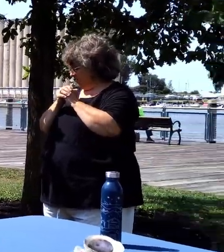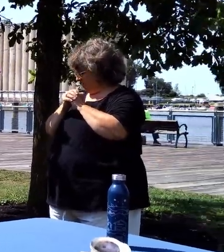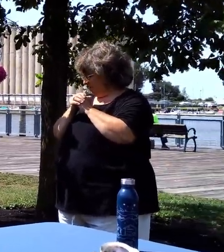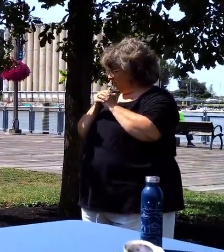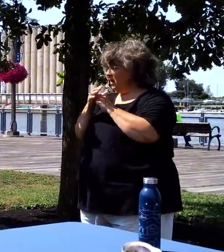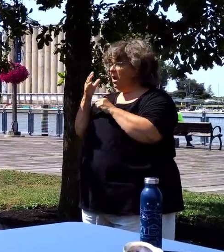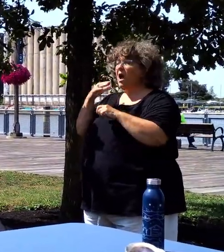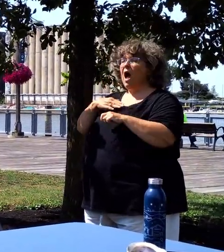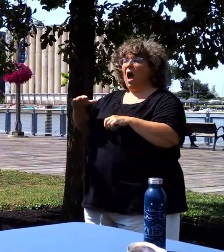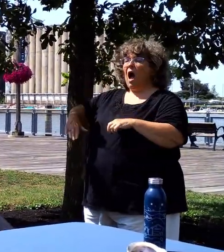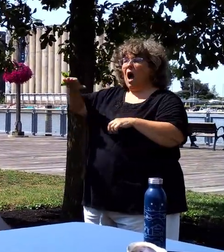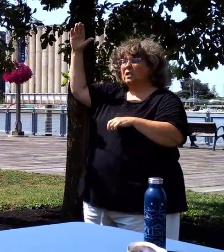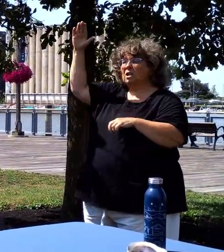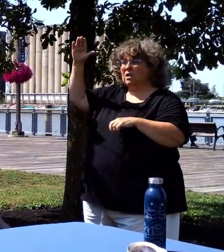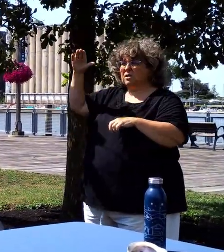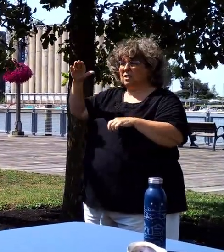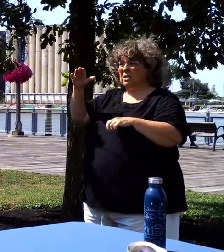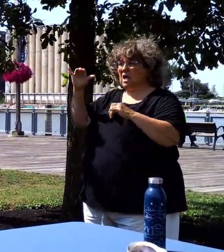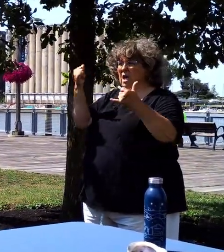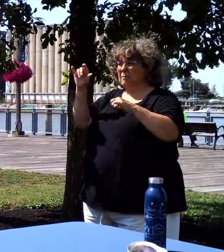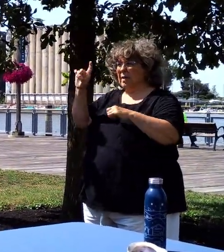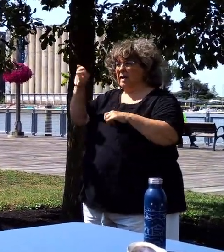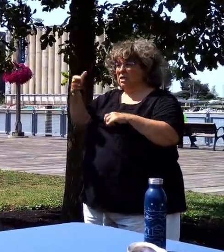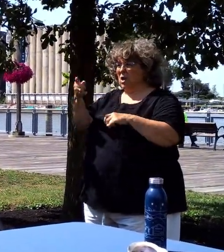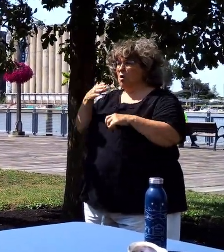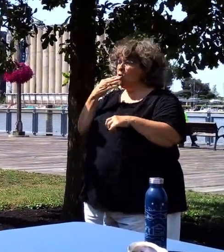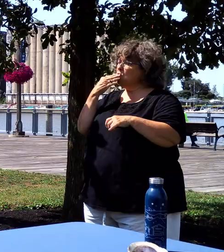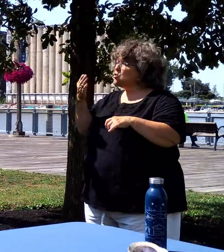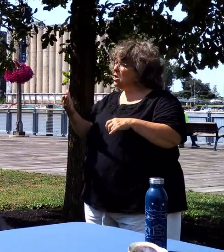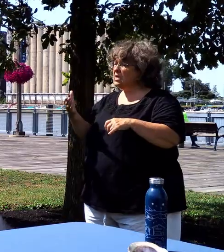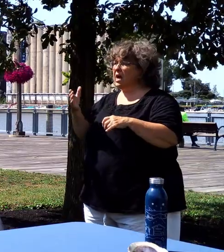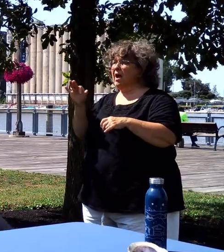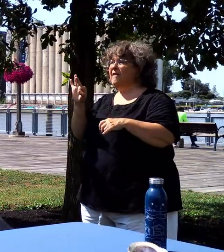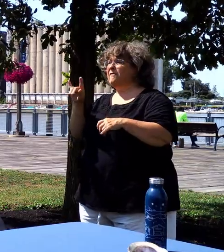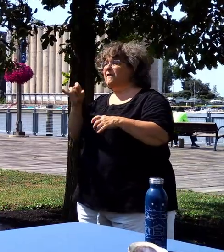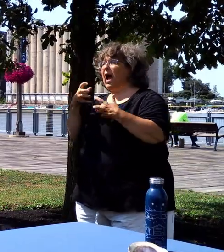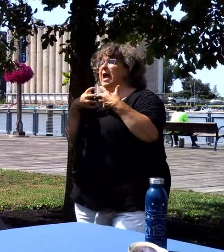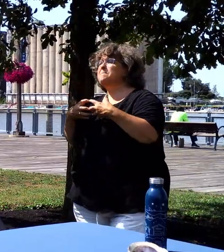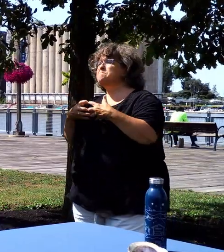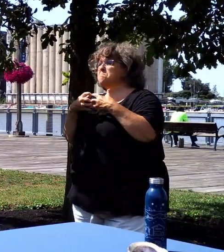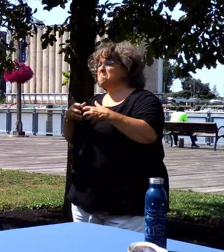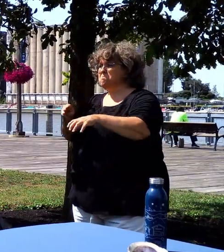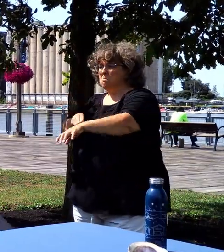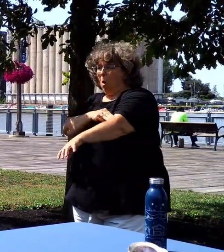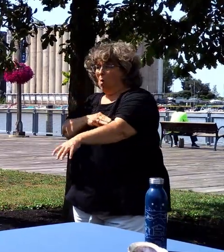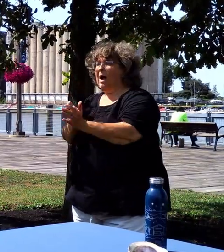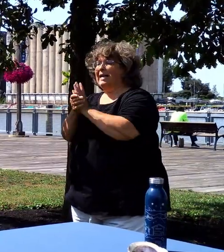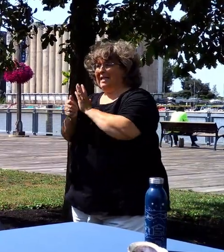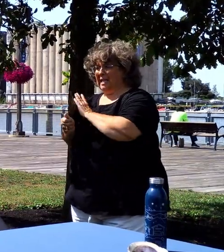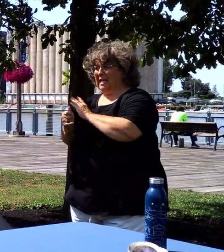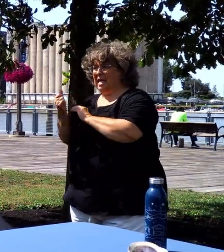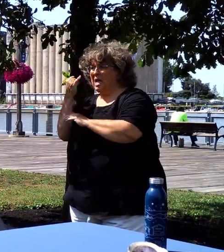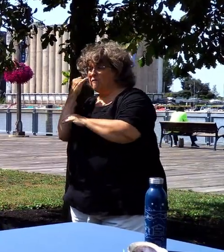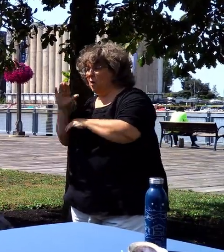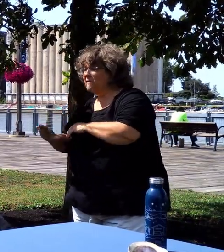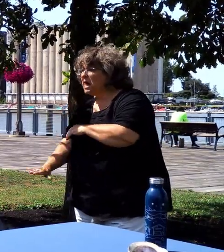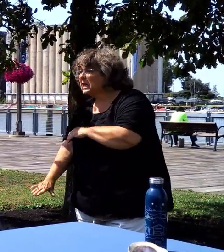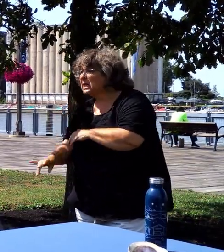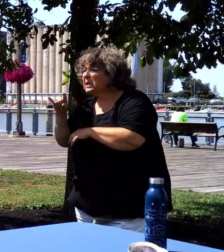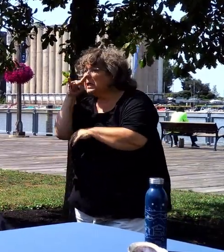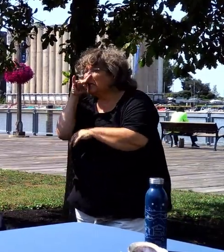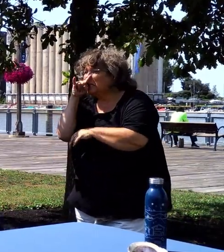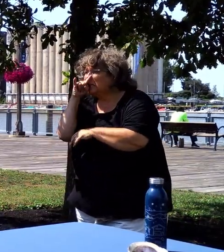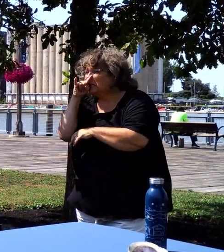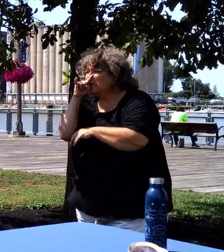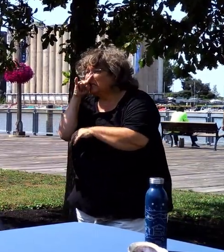And for my adults in the crowd, Play-Doh is a really great fine motor skill. So if you have a little one,